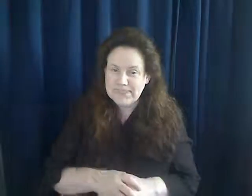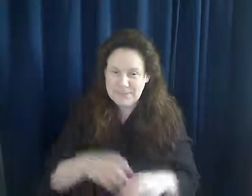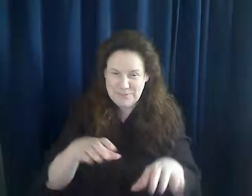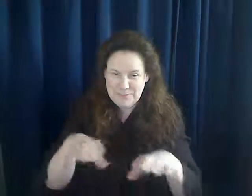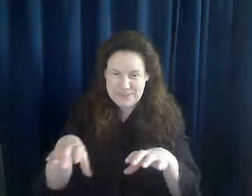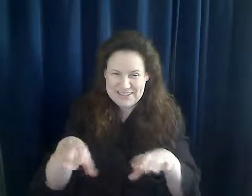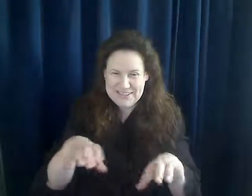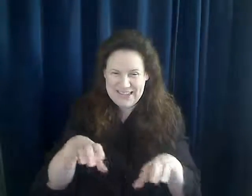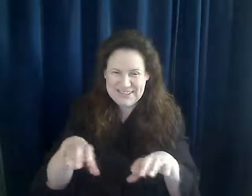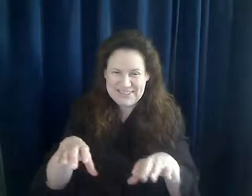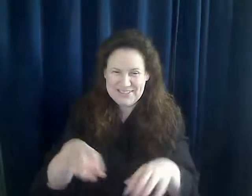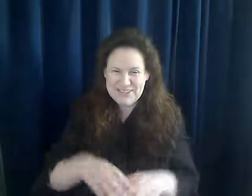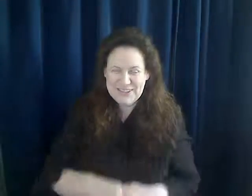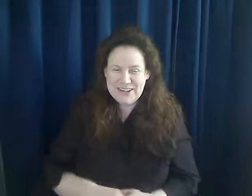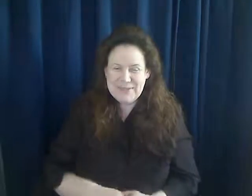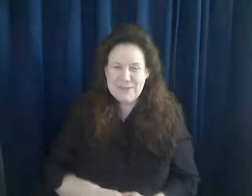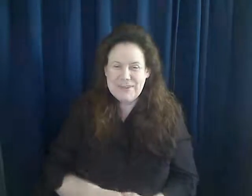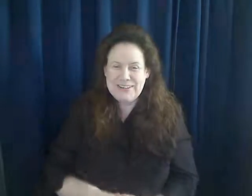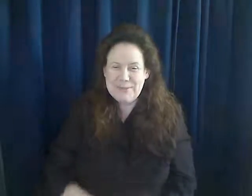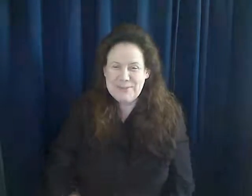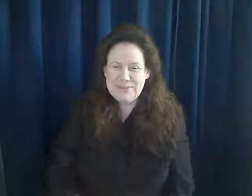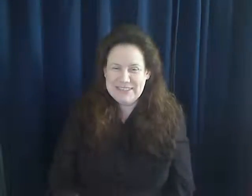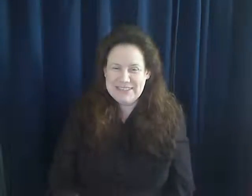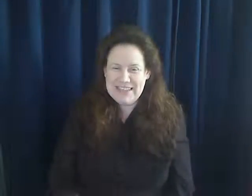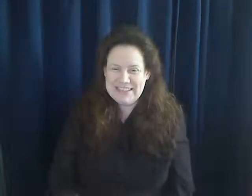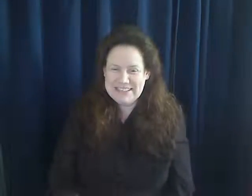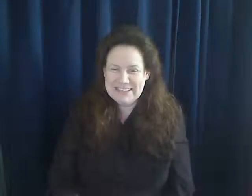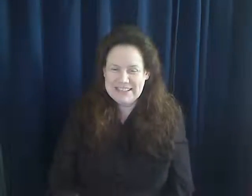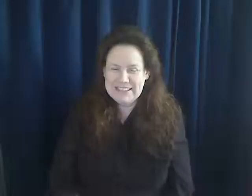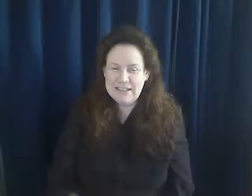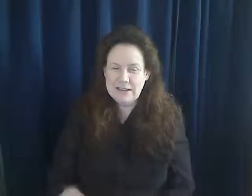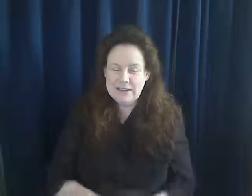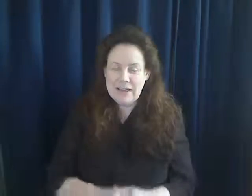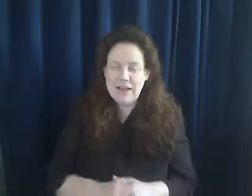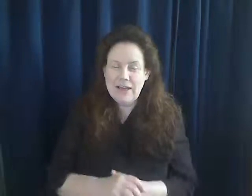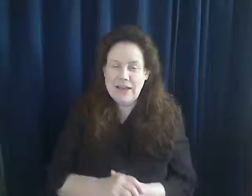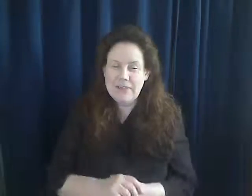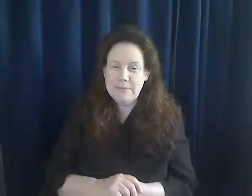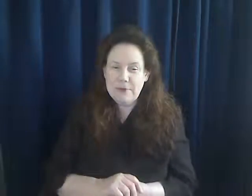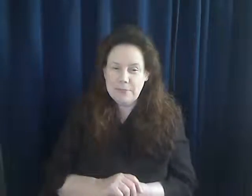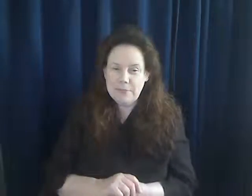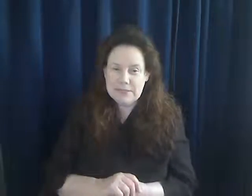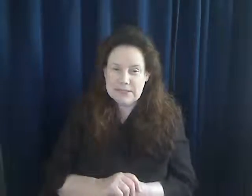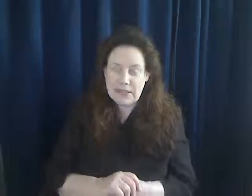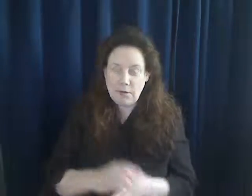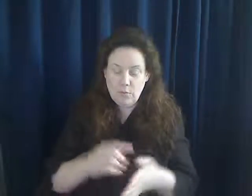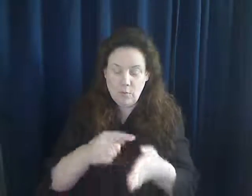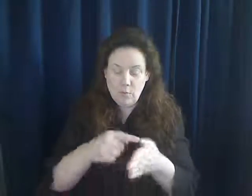Do you remember this sign? We talked about it in a previous lesson. I'll add the mouth movements now.